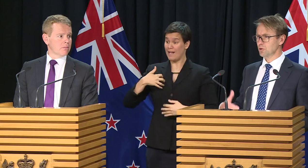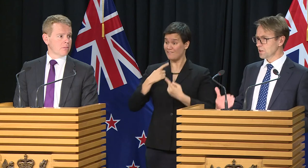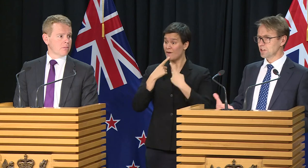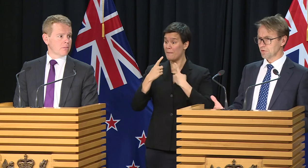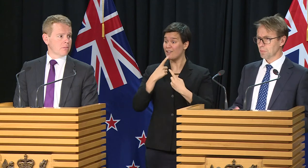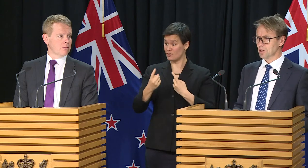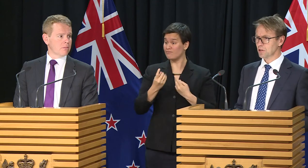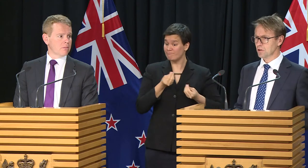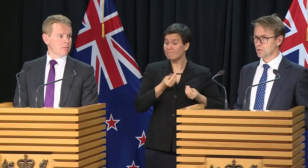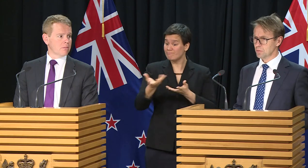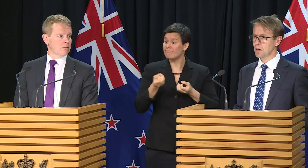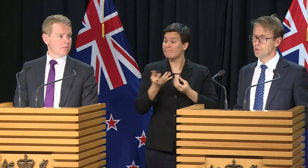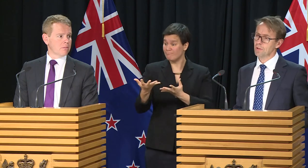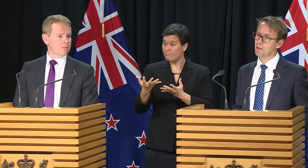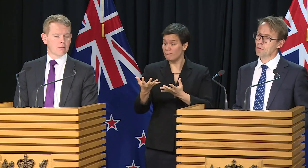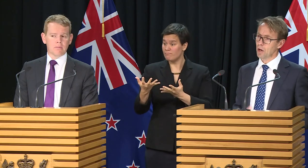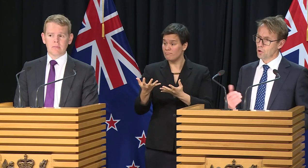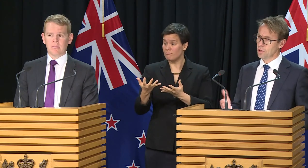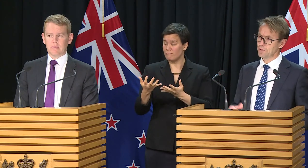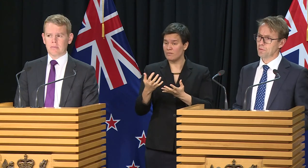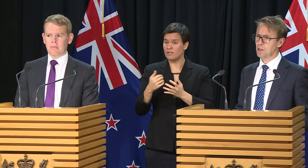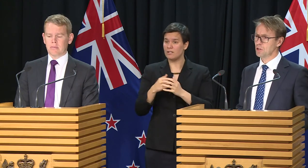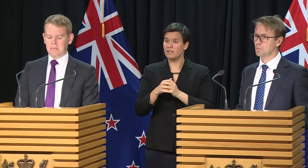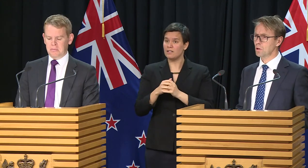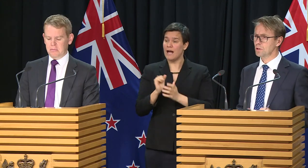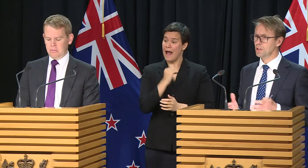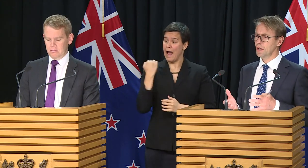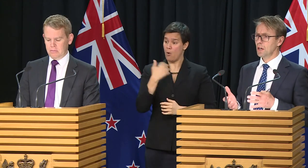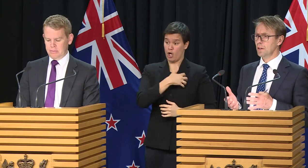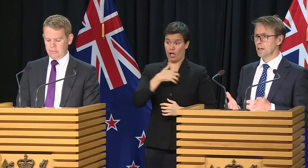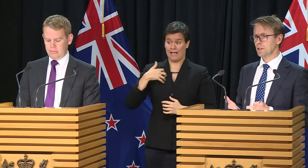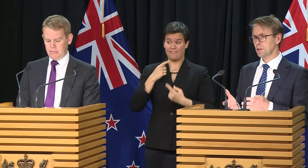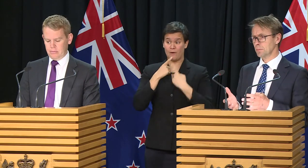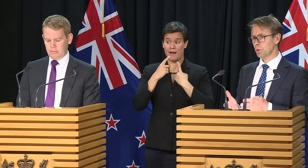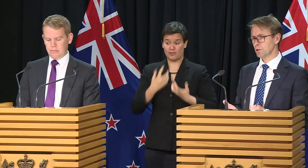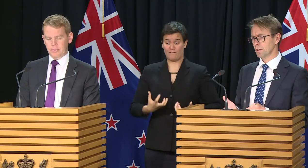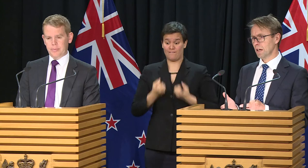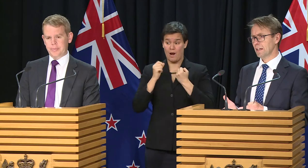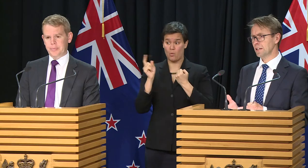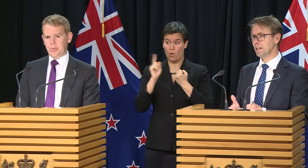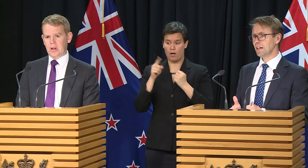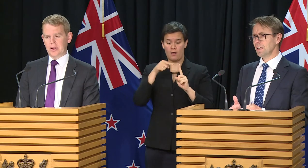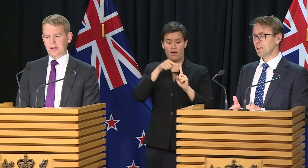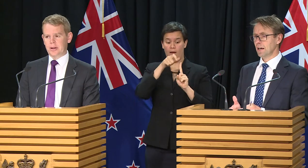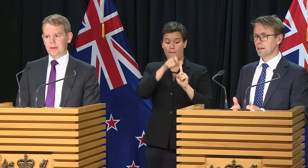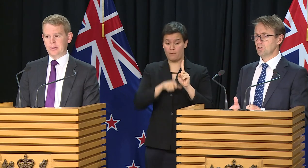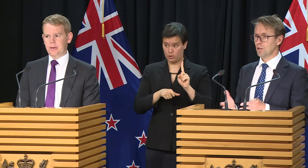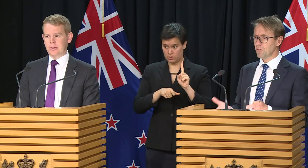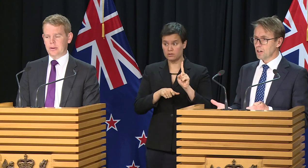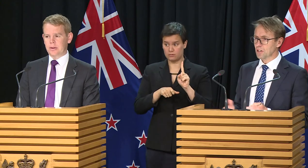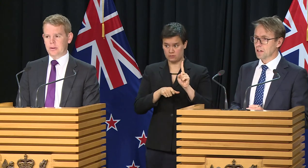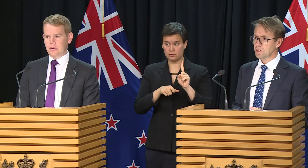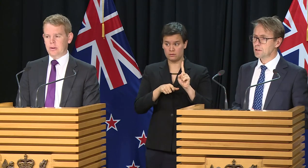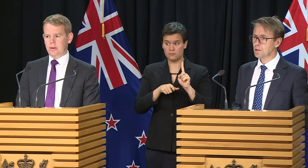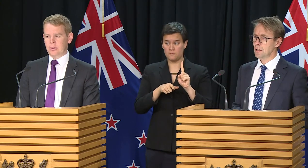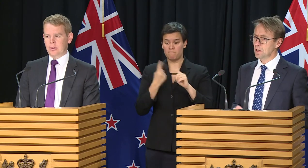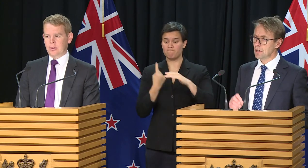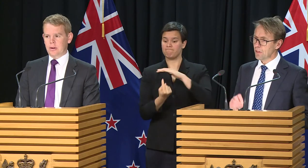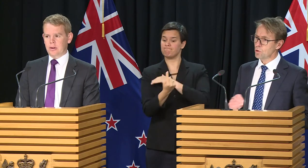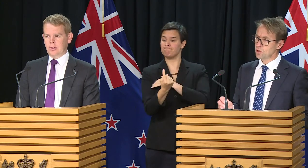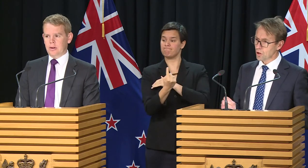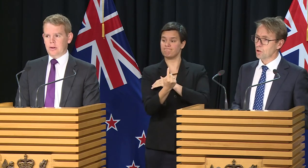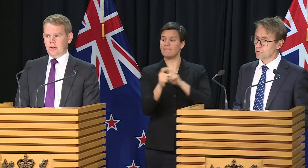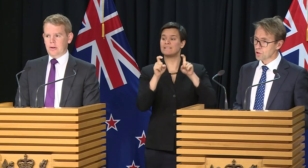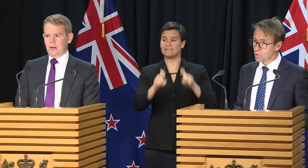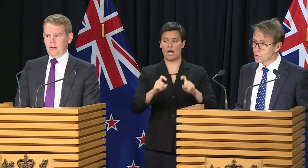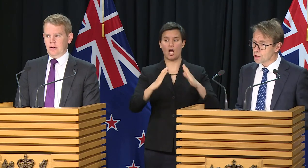what we try to do now is release information as soon as we have it available. Our early information was that the person had self-isolated, in